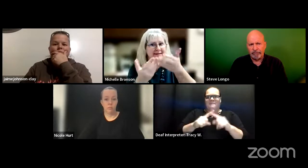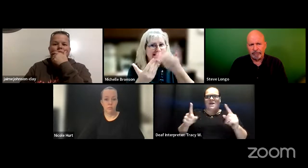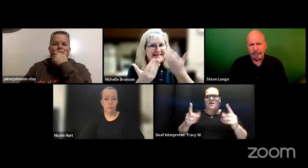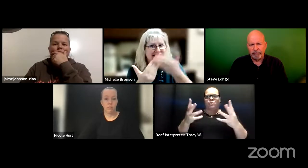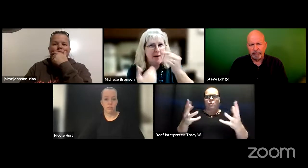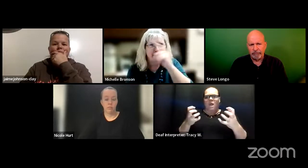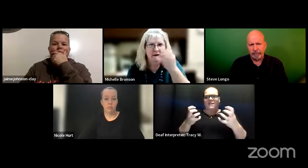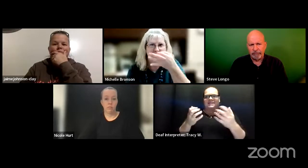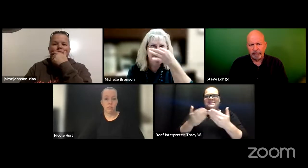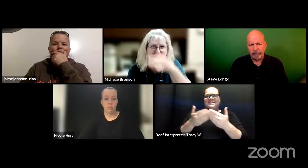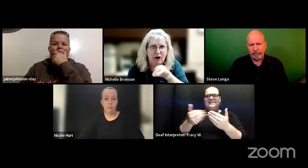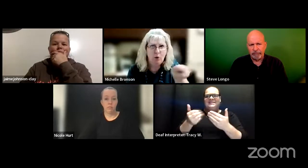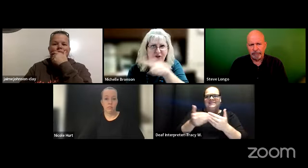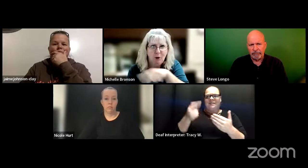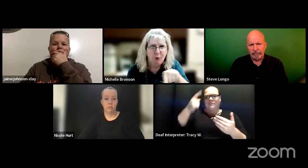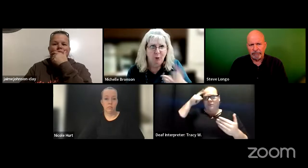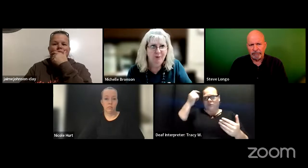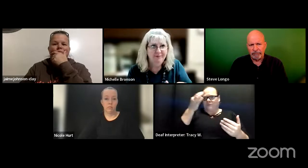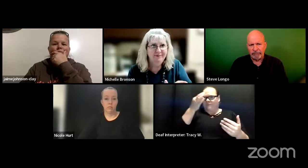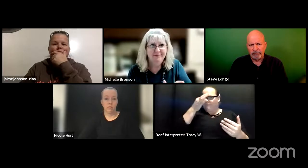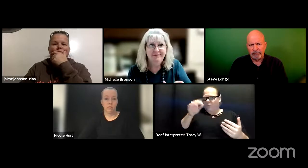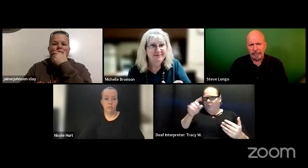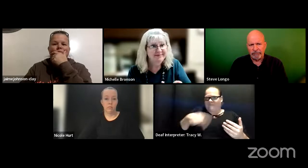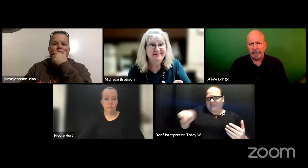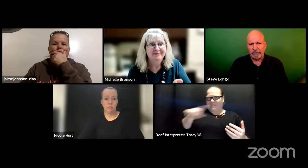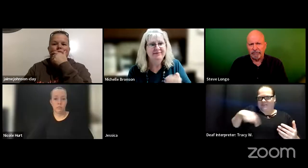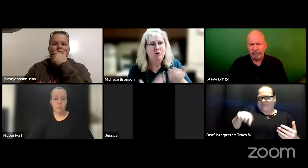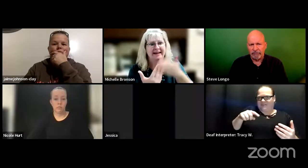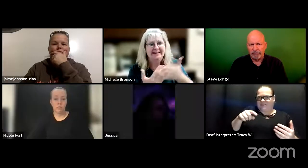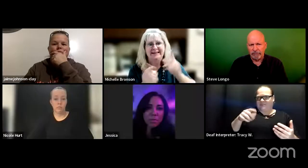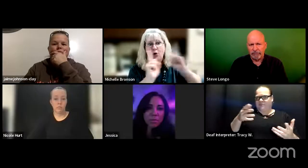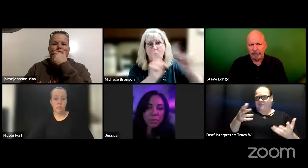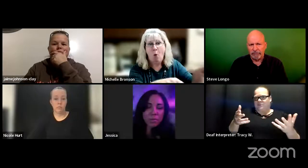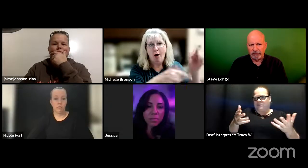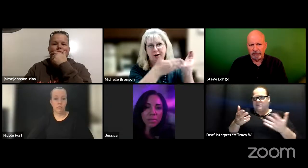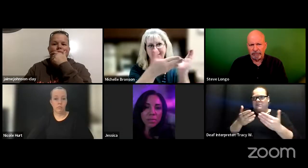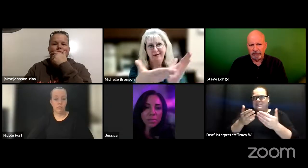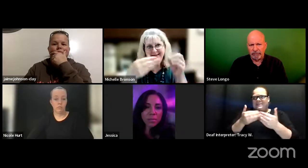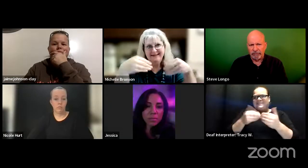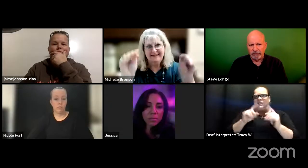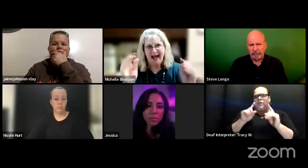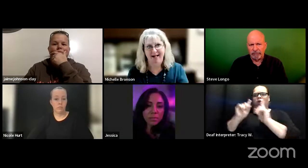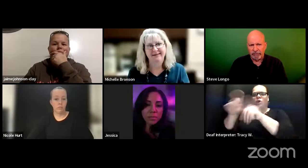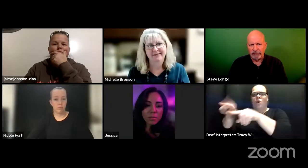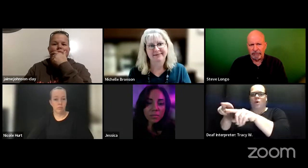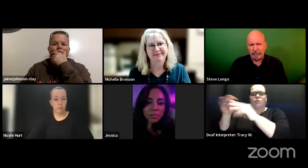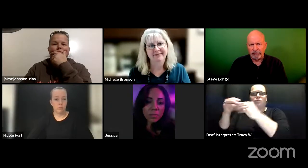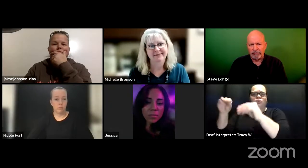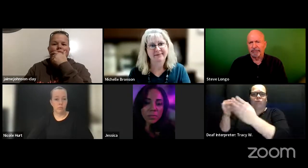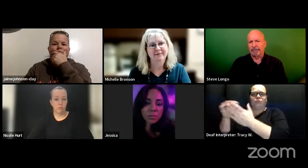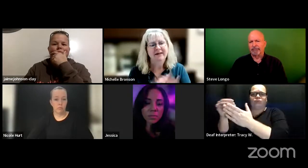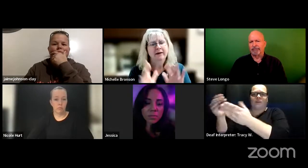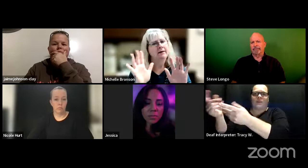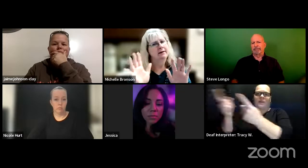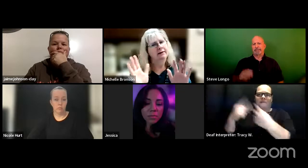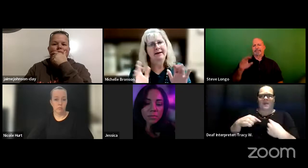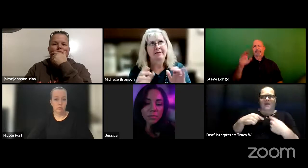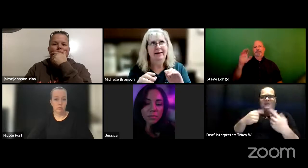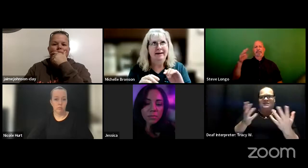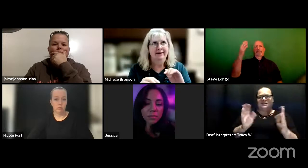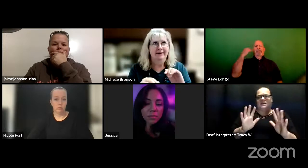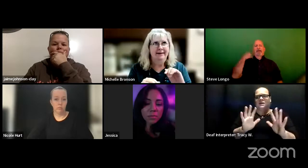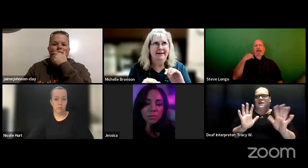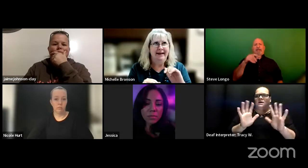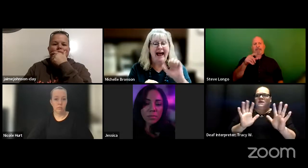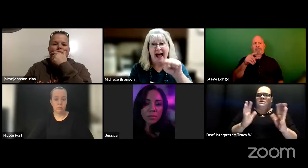quickly. But again, we want something that is easy because there are so few of you. Something that's easy to